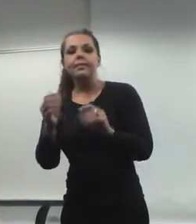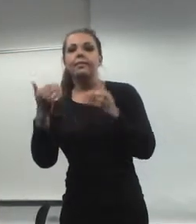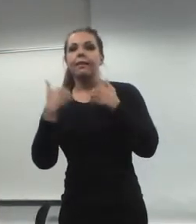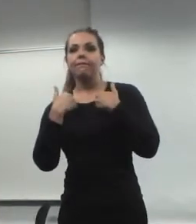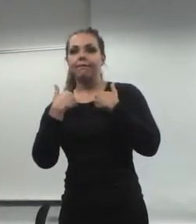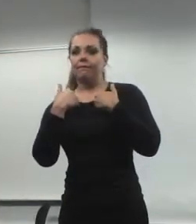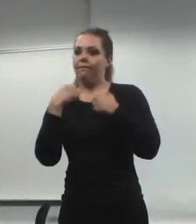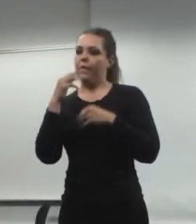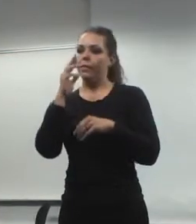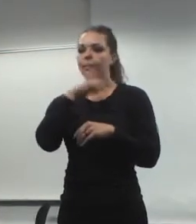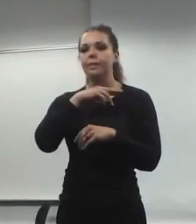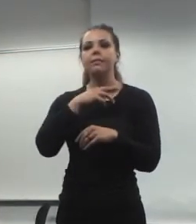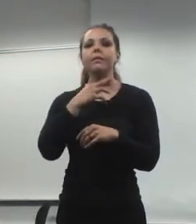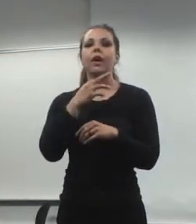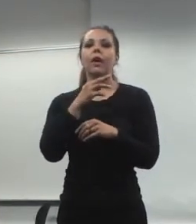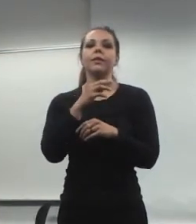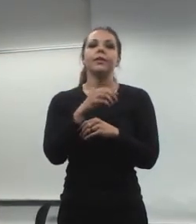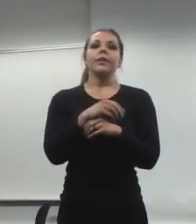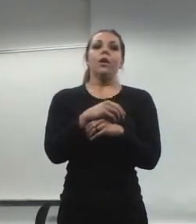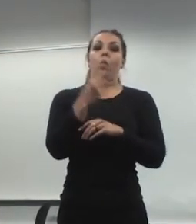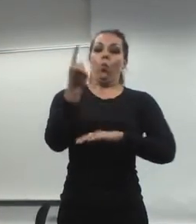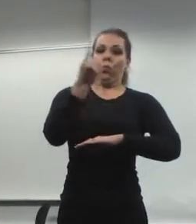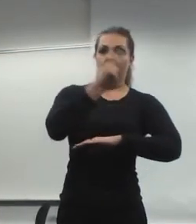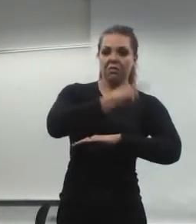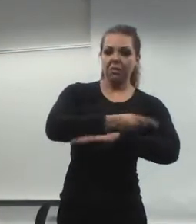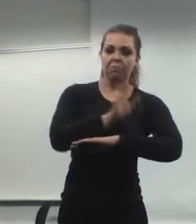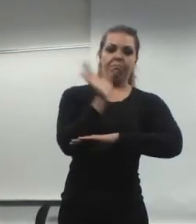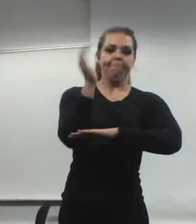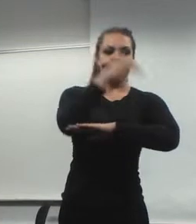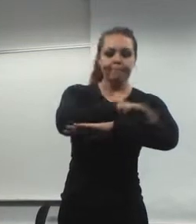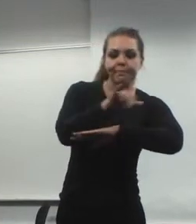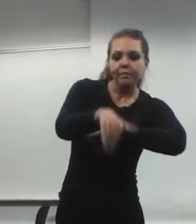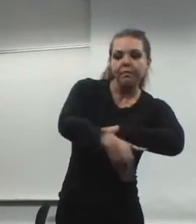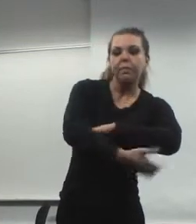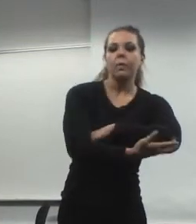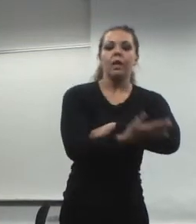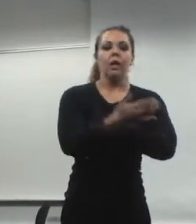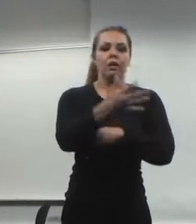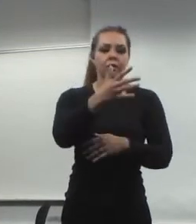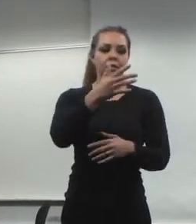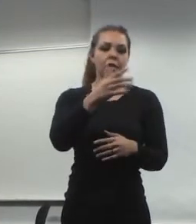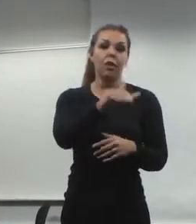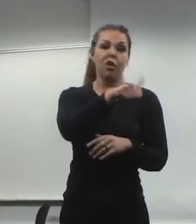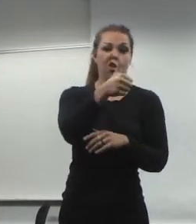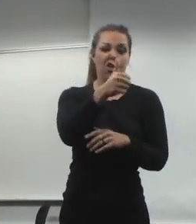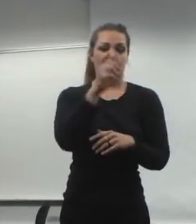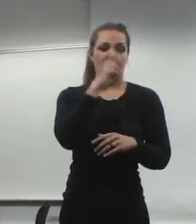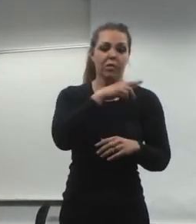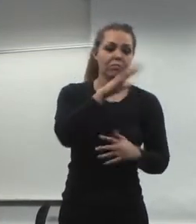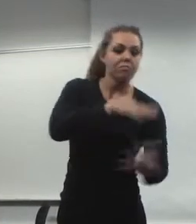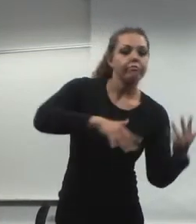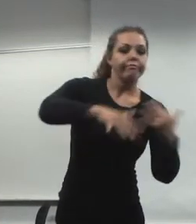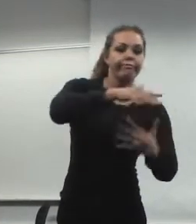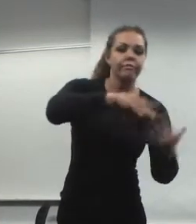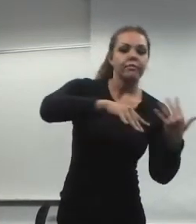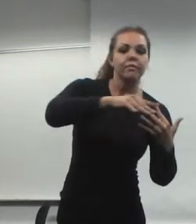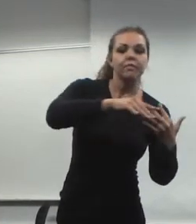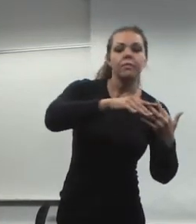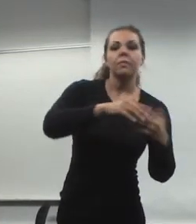spent 24 hours with other mice. So they interacted, and then 24 hours after that,